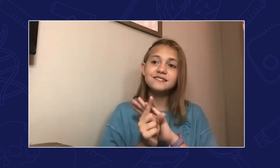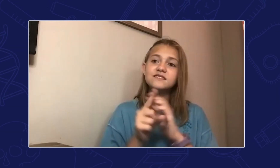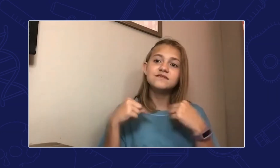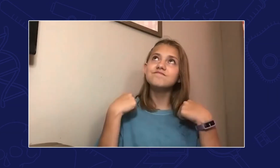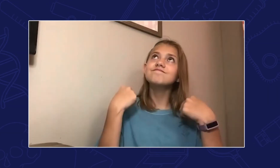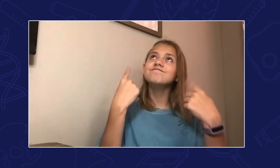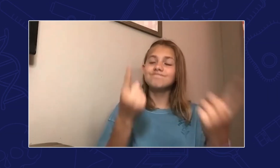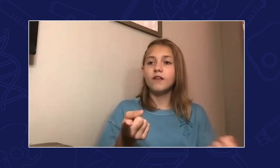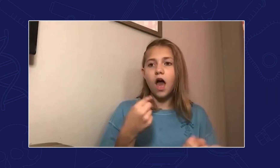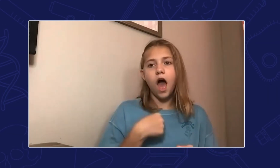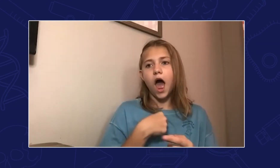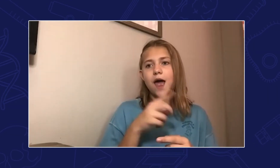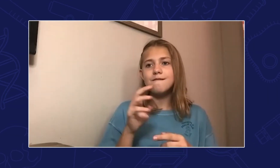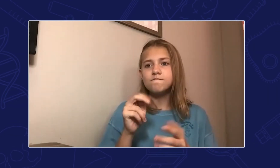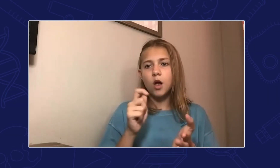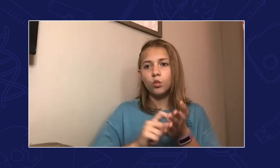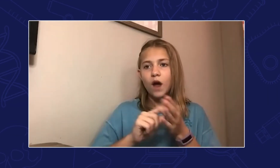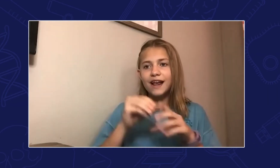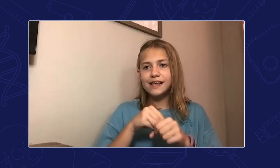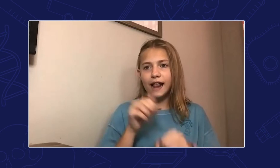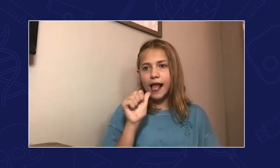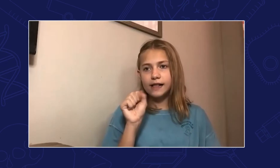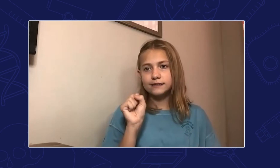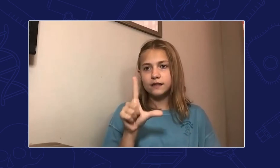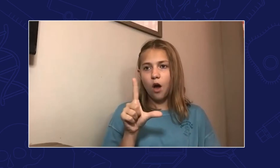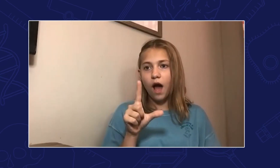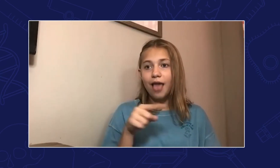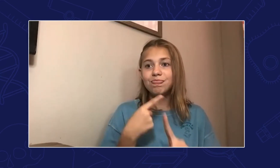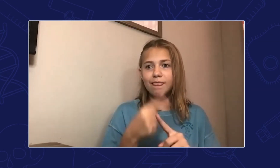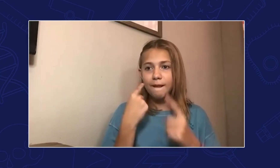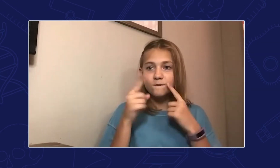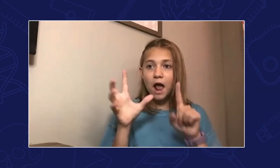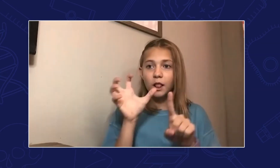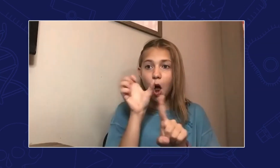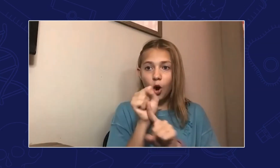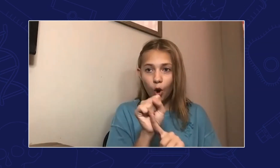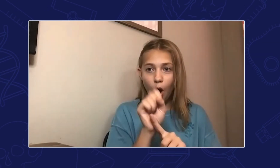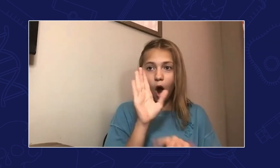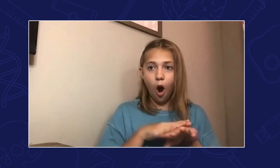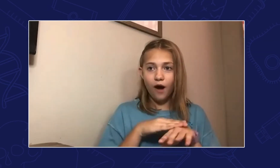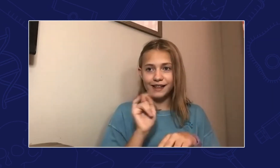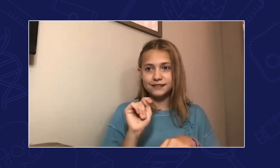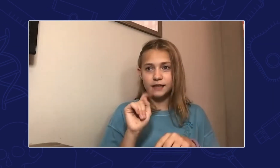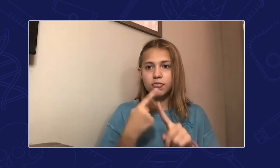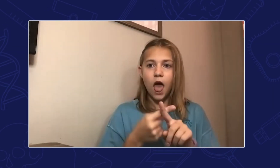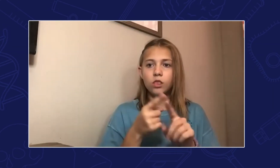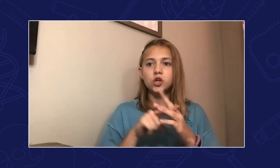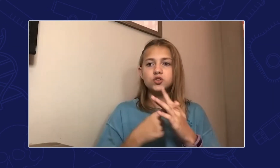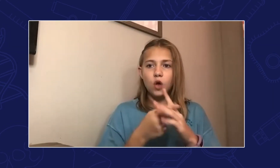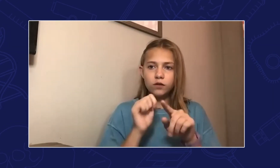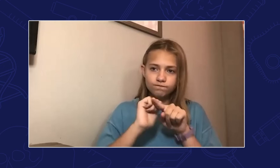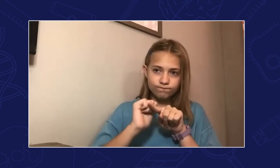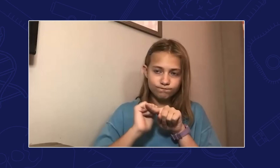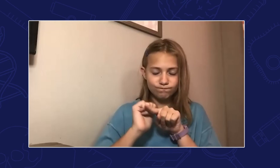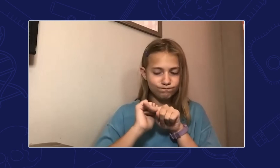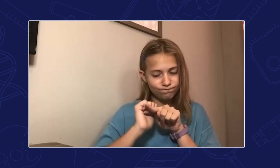So until second grade, I had been writing in ASL. Then they finally caught on to it and